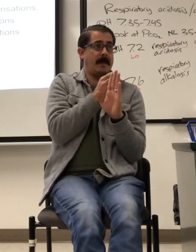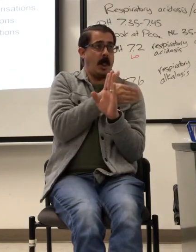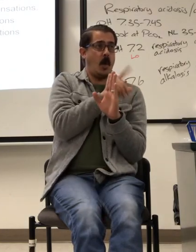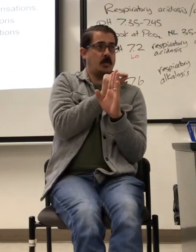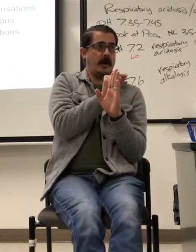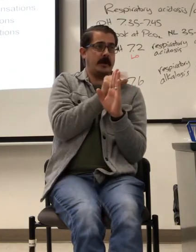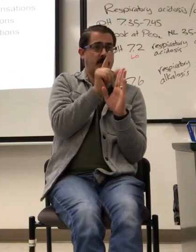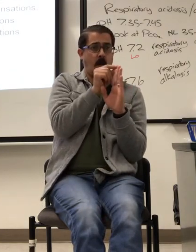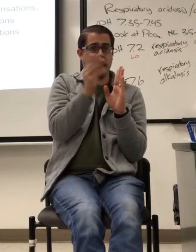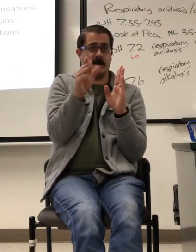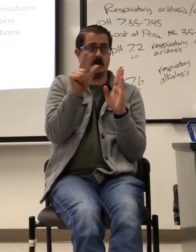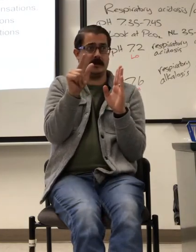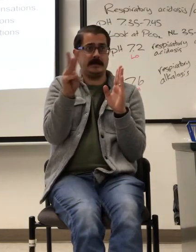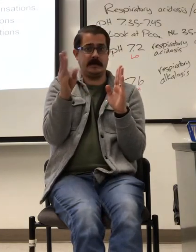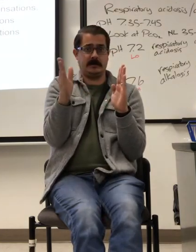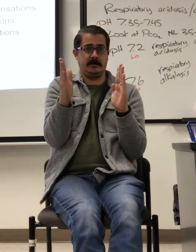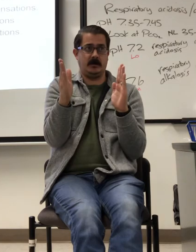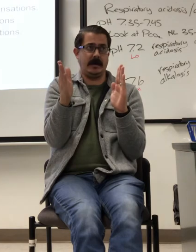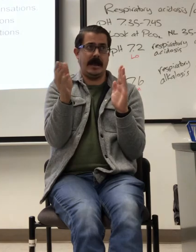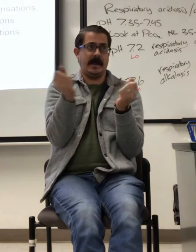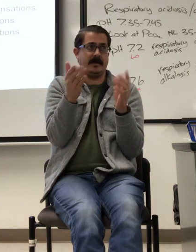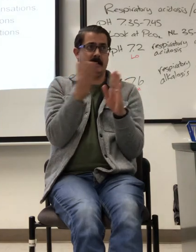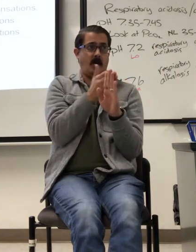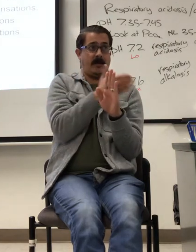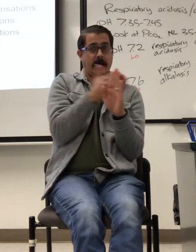range. So that's